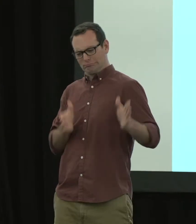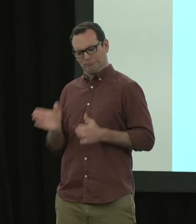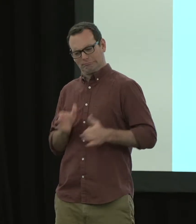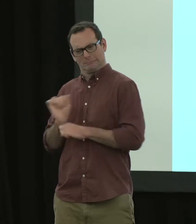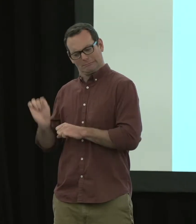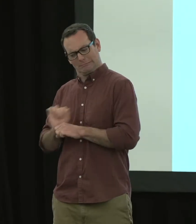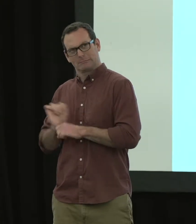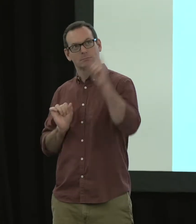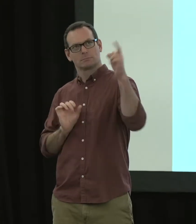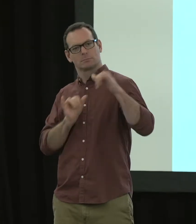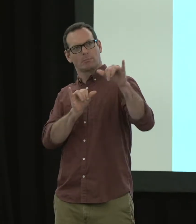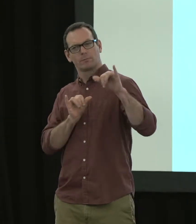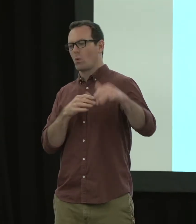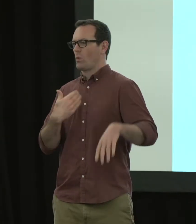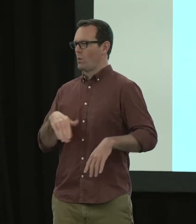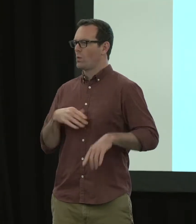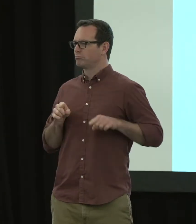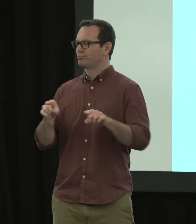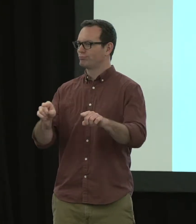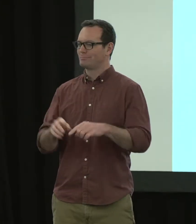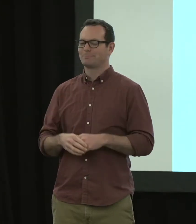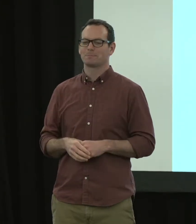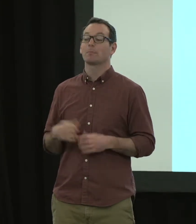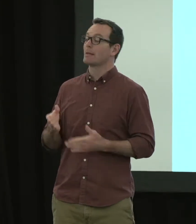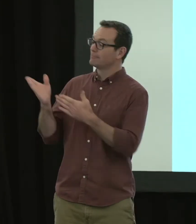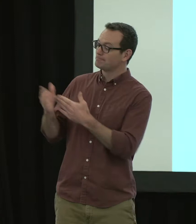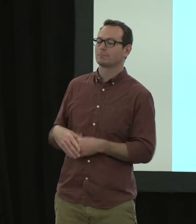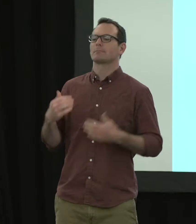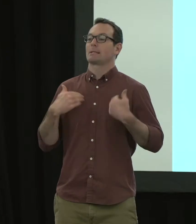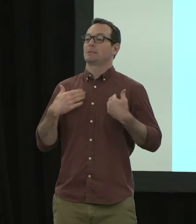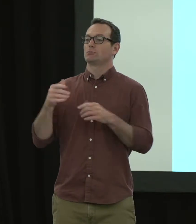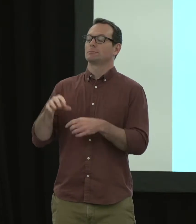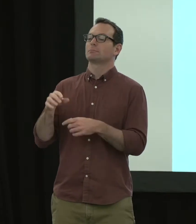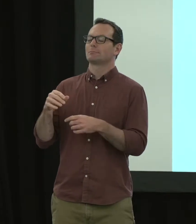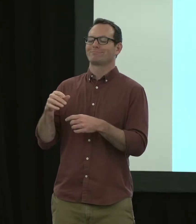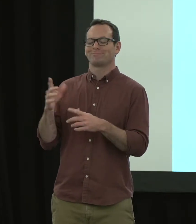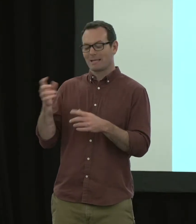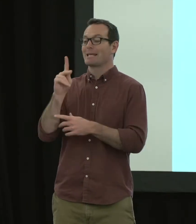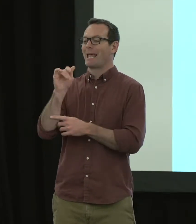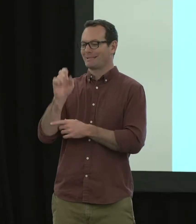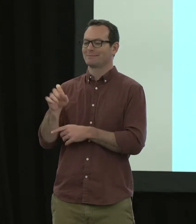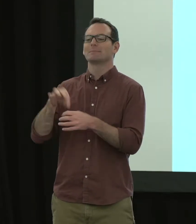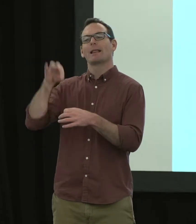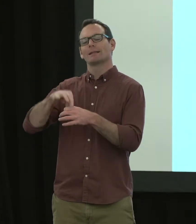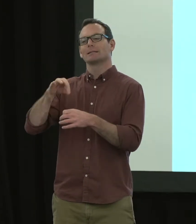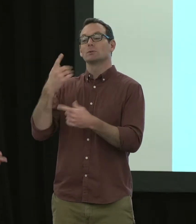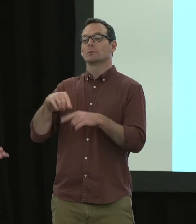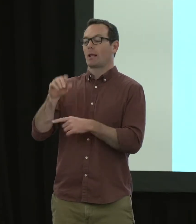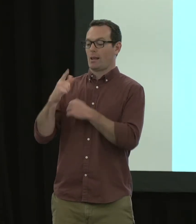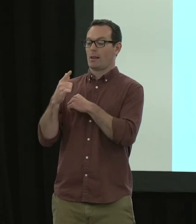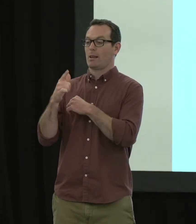here. So Kate was first elected Member of Parliament for London West in October 2015. She is the